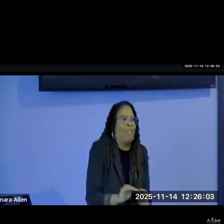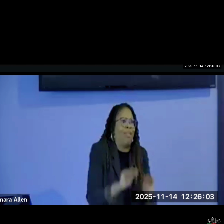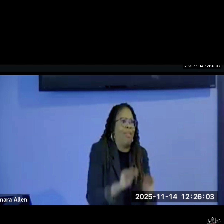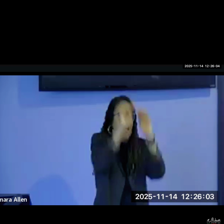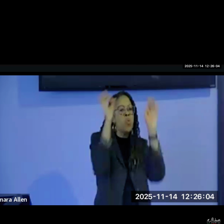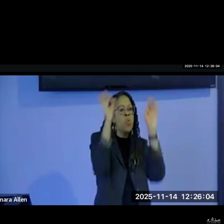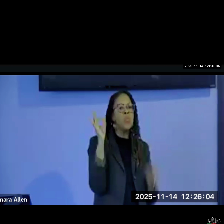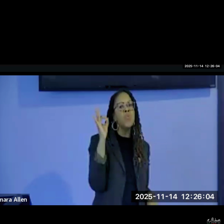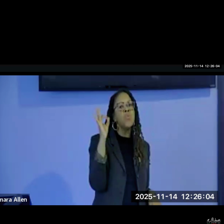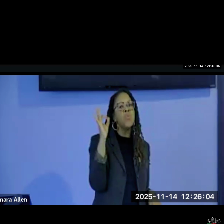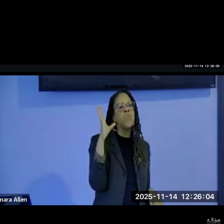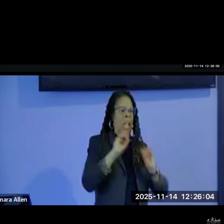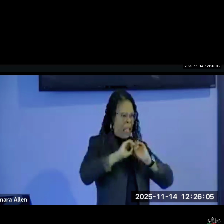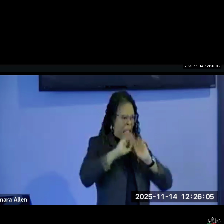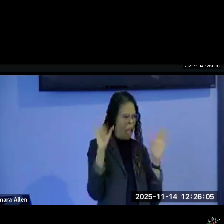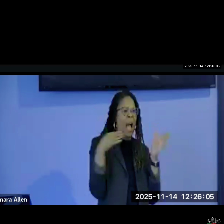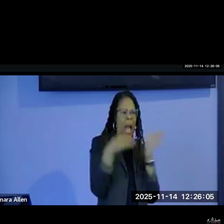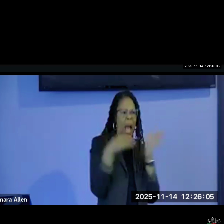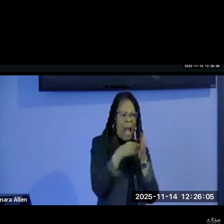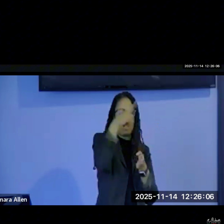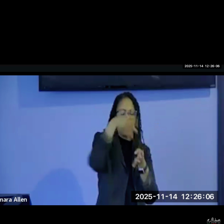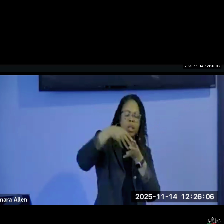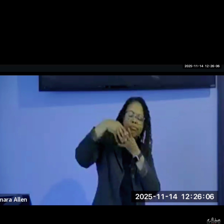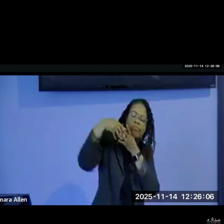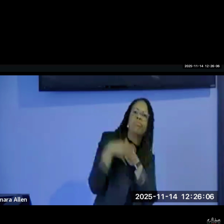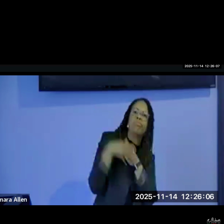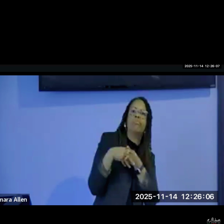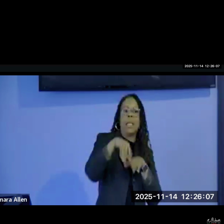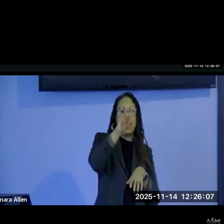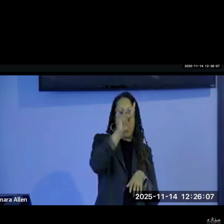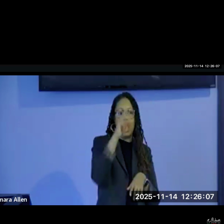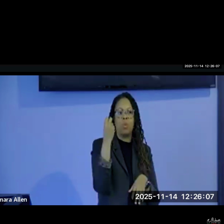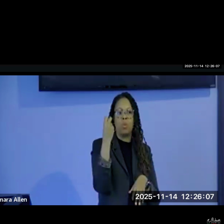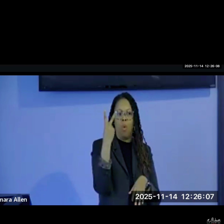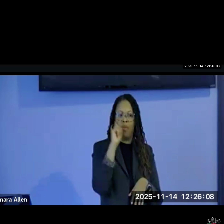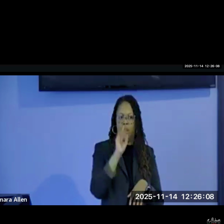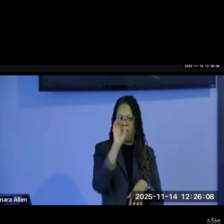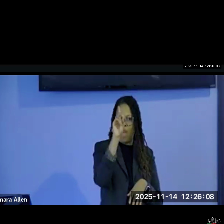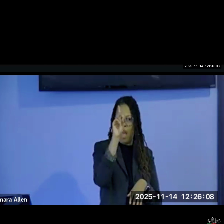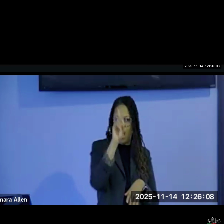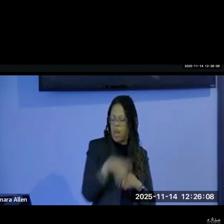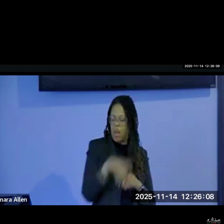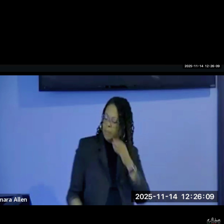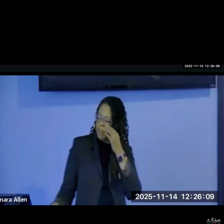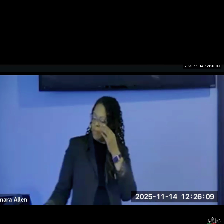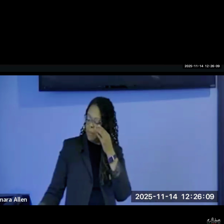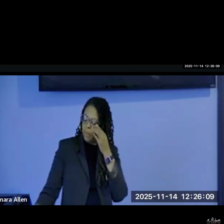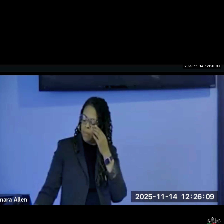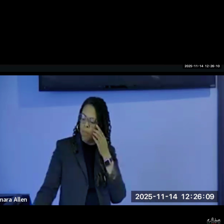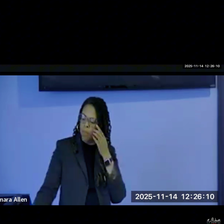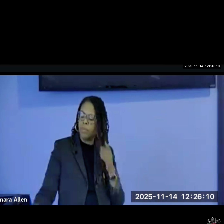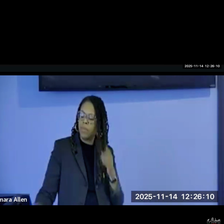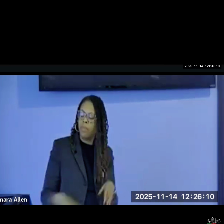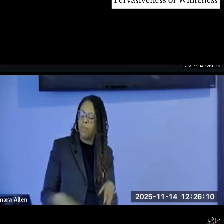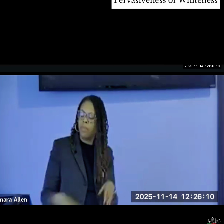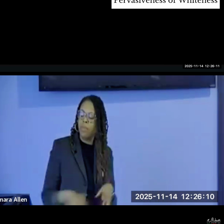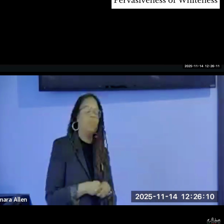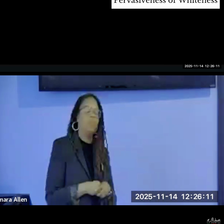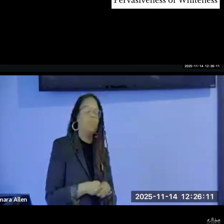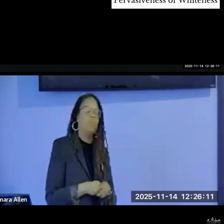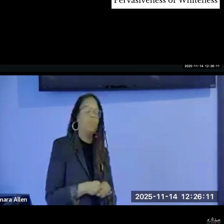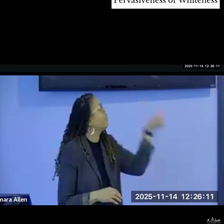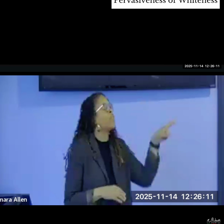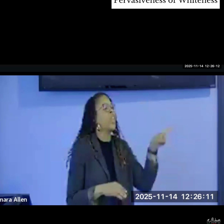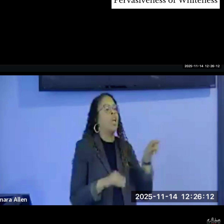valued. If anything, dehumanized in their experience. And so we see how it's permeated in K-12